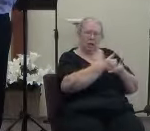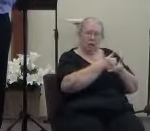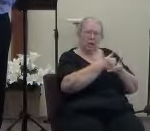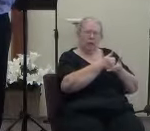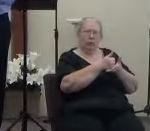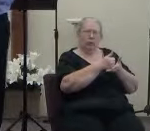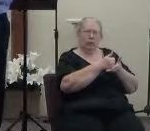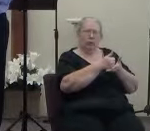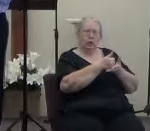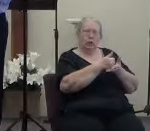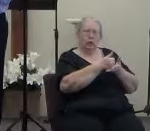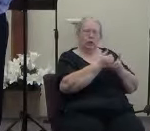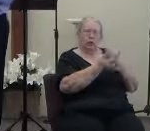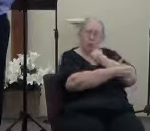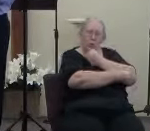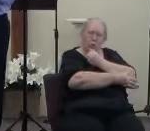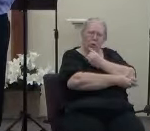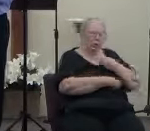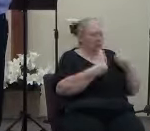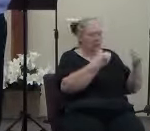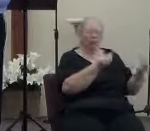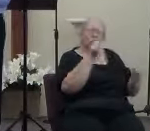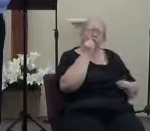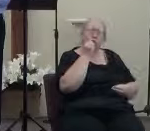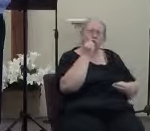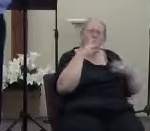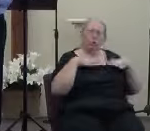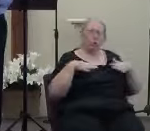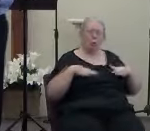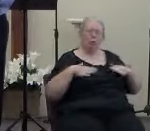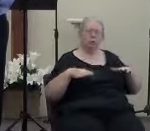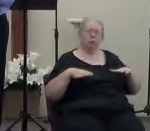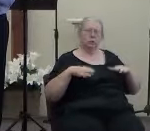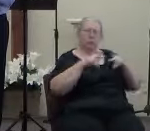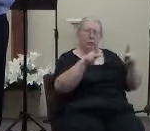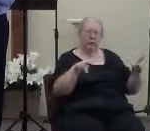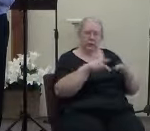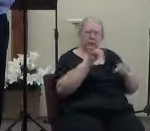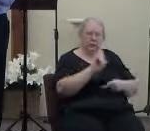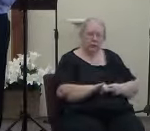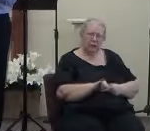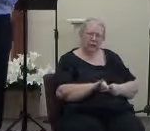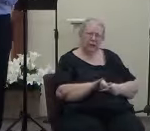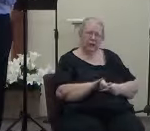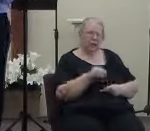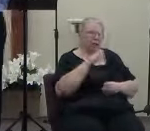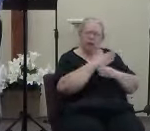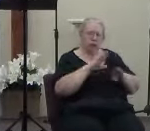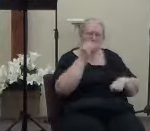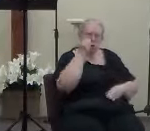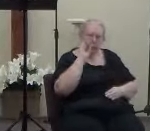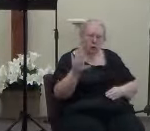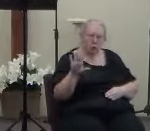shelter. When you see the naked, you're to clothe him. You're not to turn away from your own flesh and blood. Then you will call on the